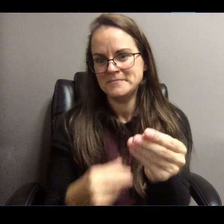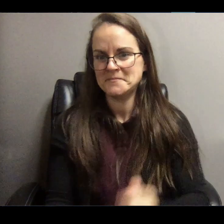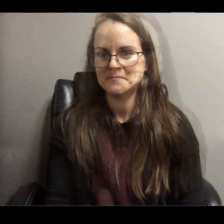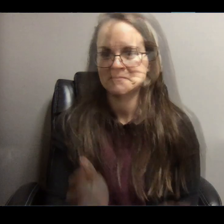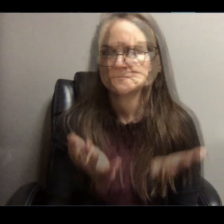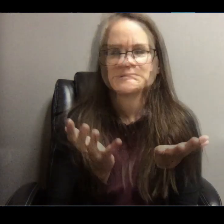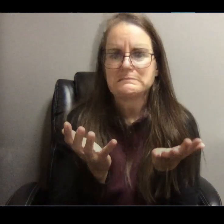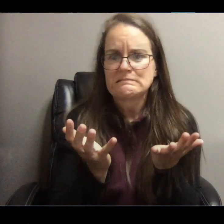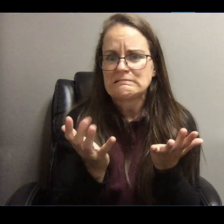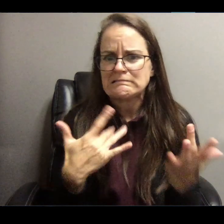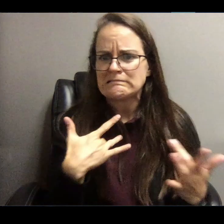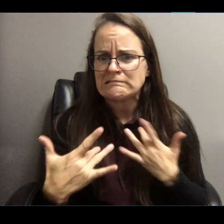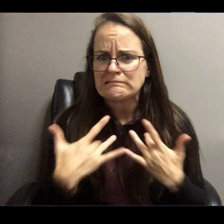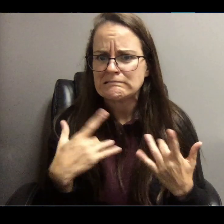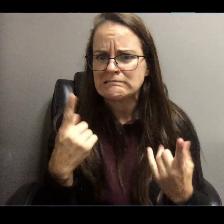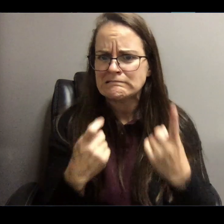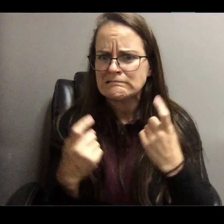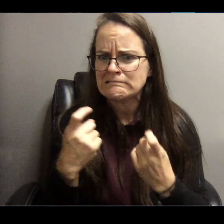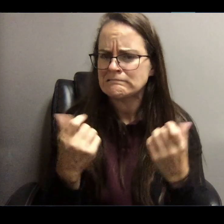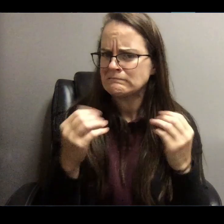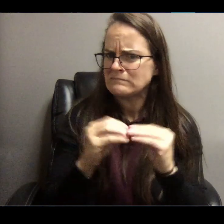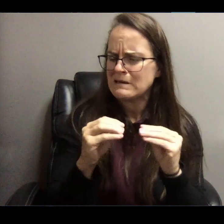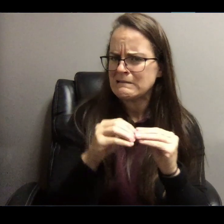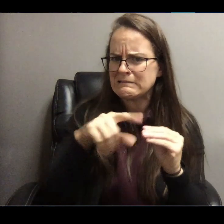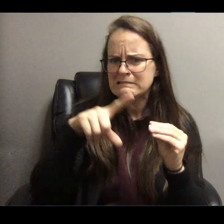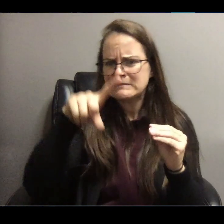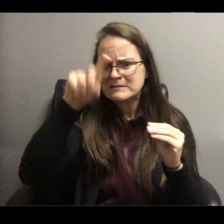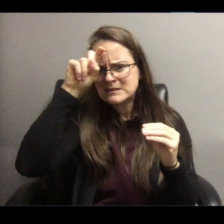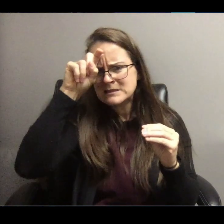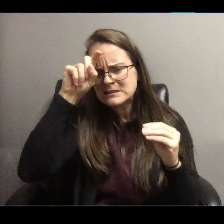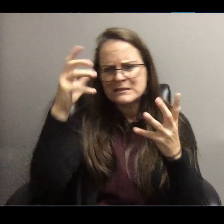If you have questions, comments, or concerns, you are unsure about